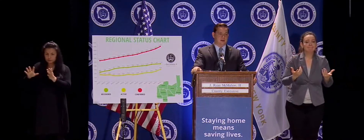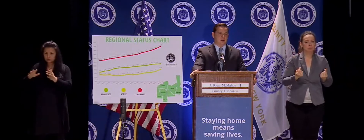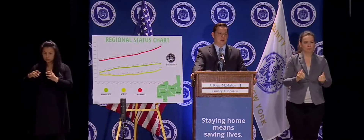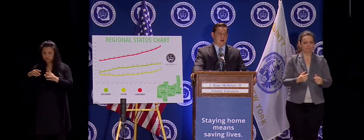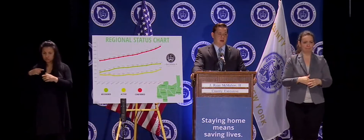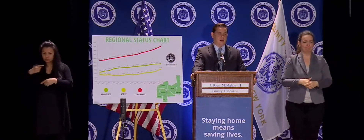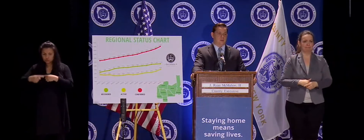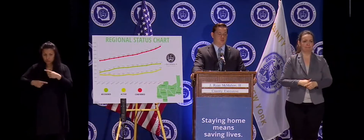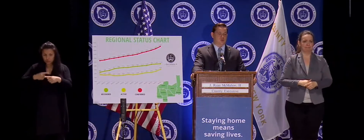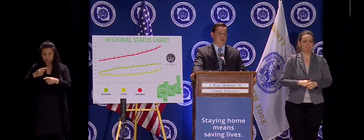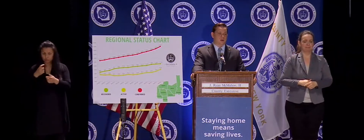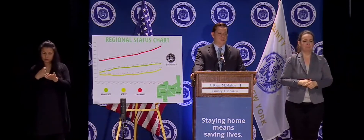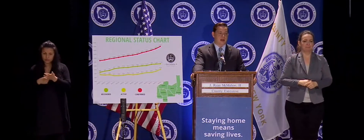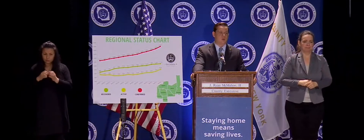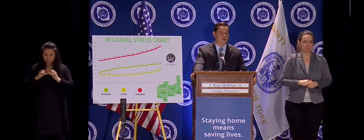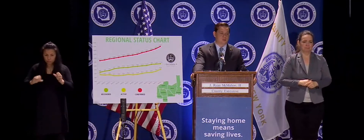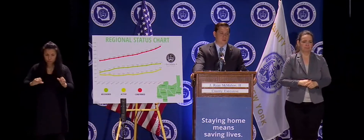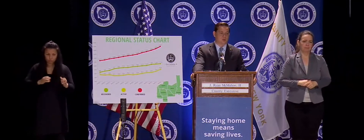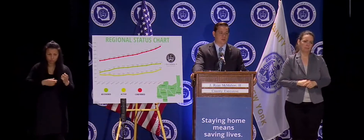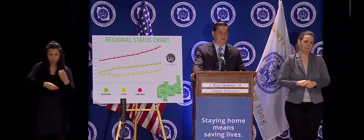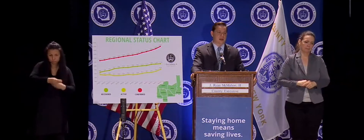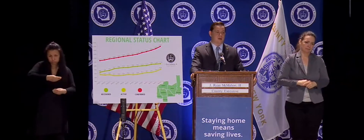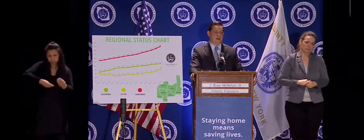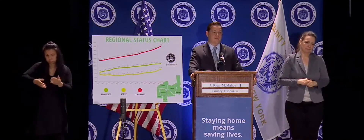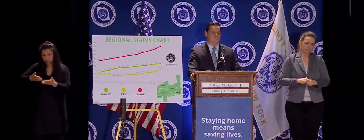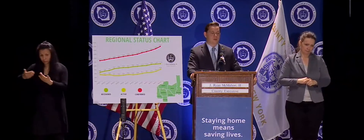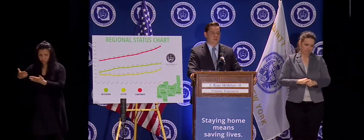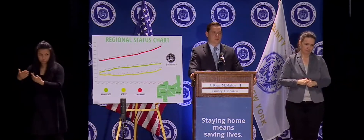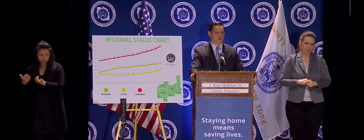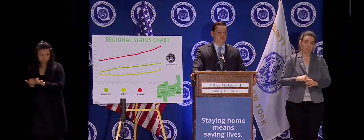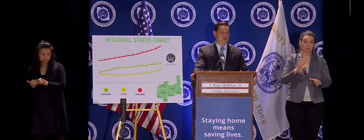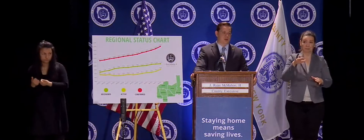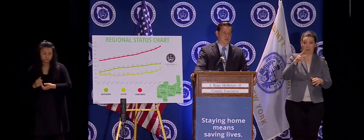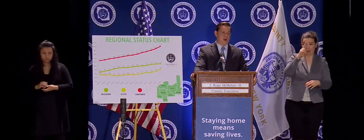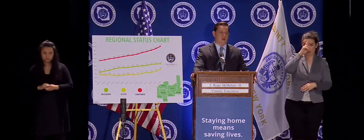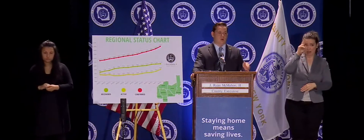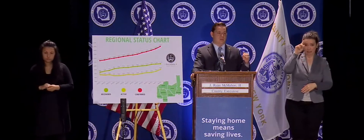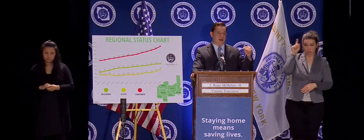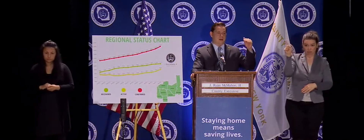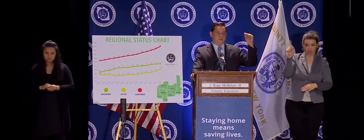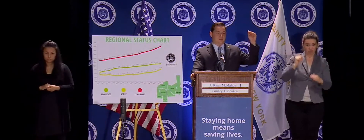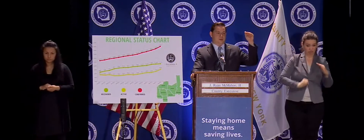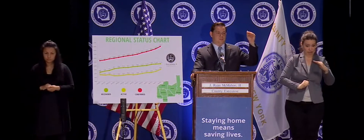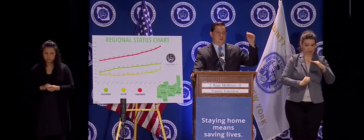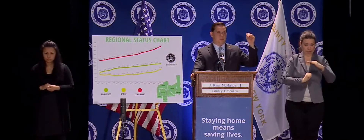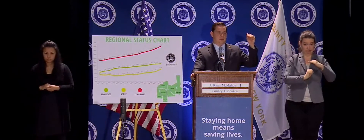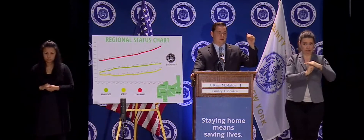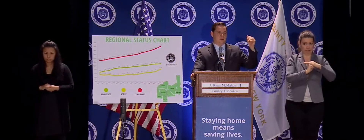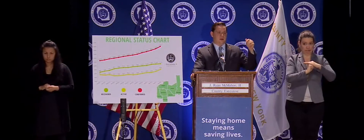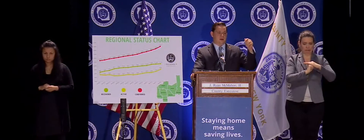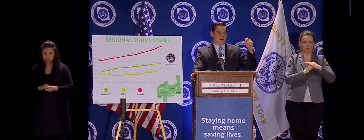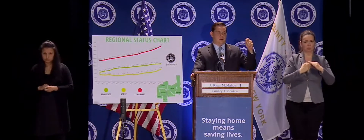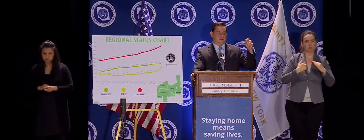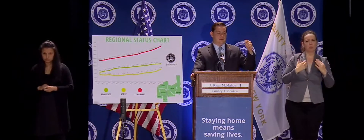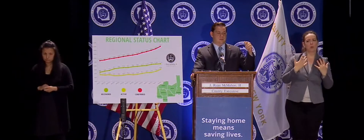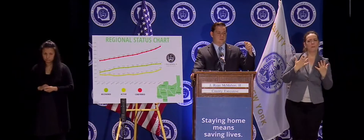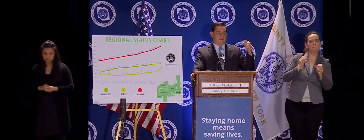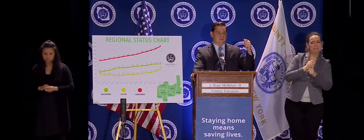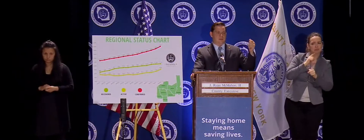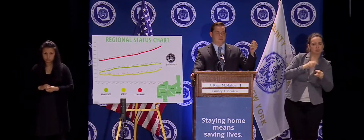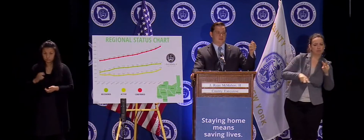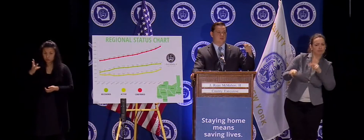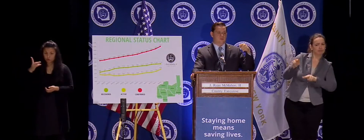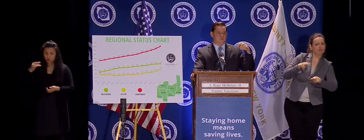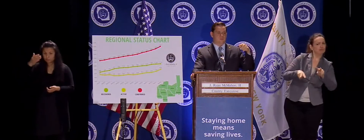capacity, there's triggers that would slow things down again. But those triggers aren't going back up to your peak.